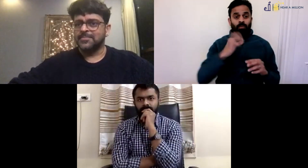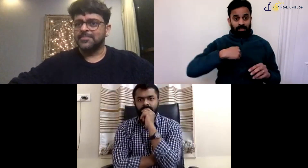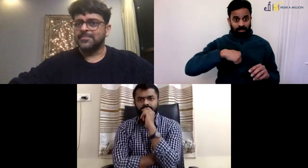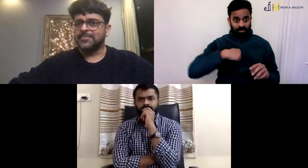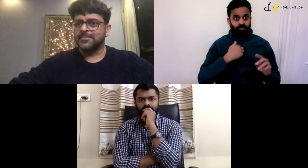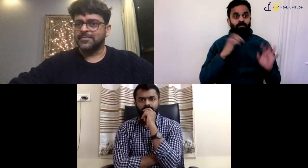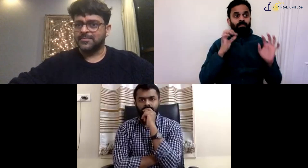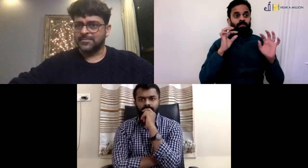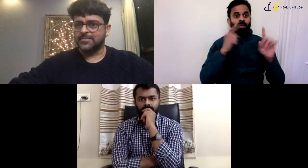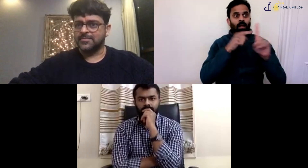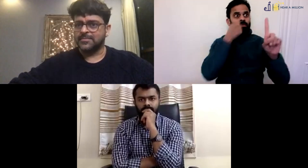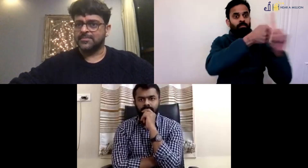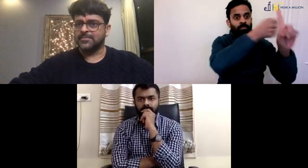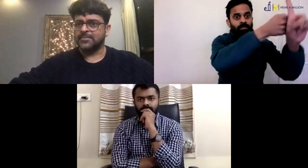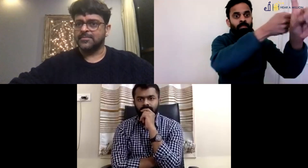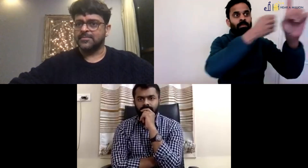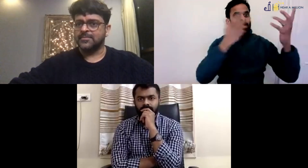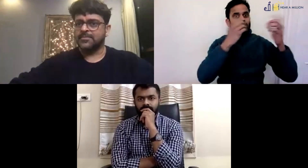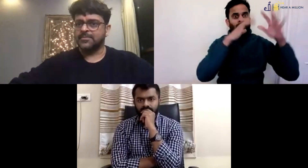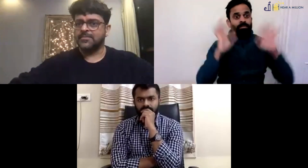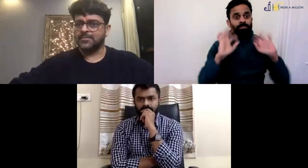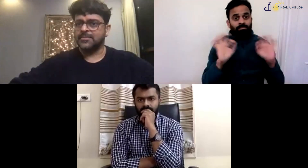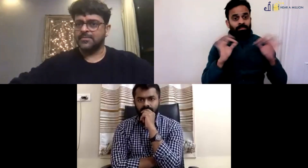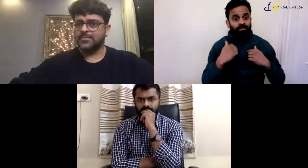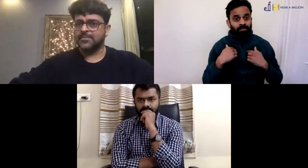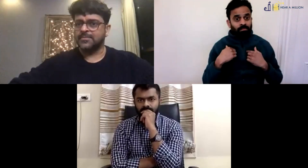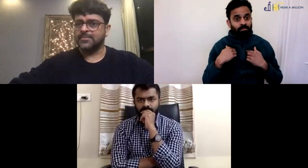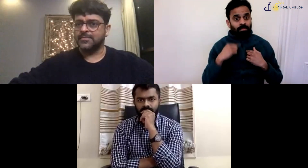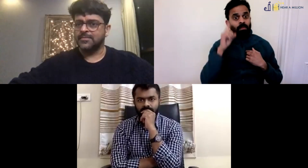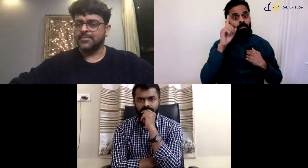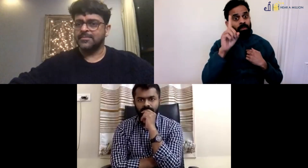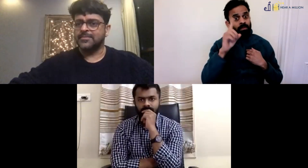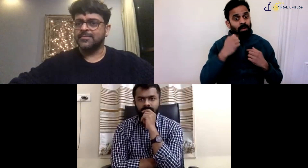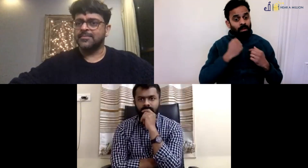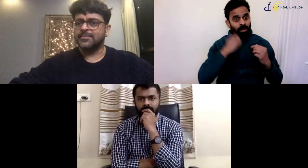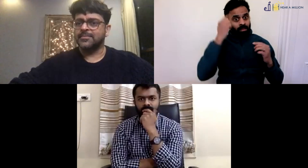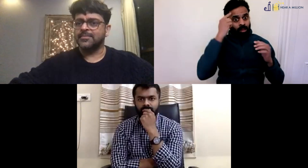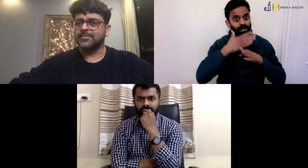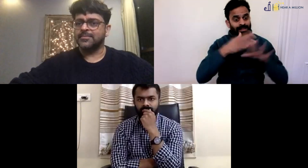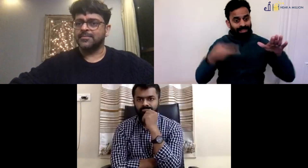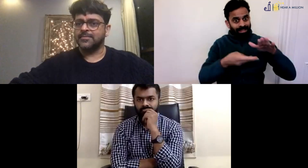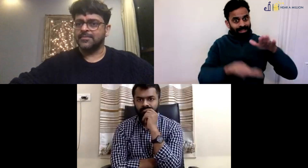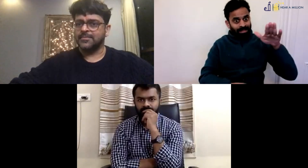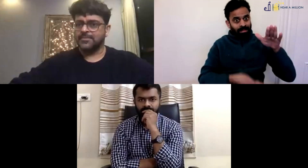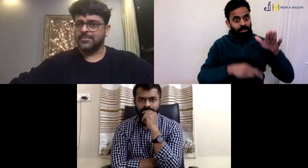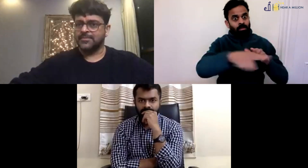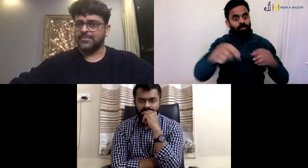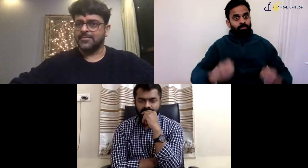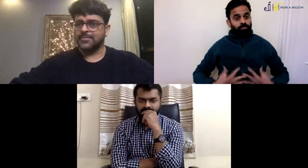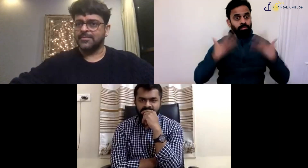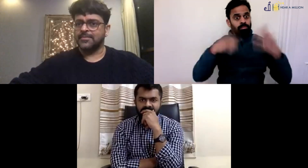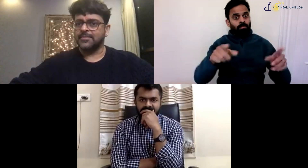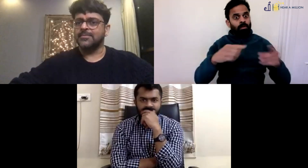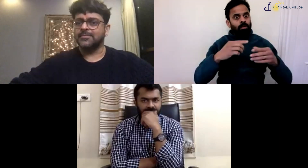So I was also surprised that, be it advocacy, etc. I don't do that, but